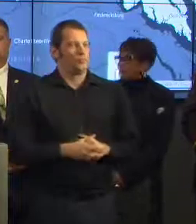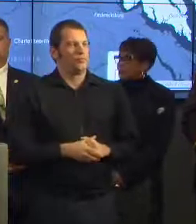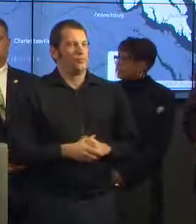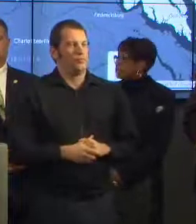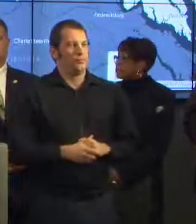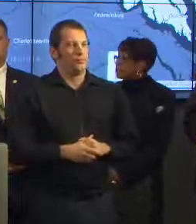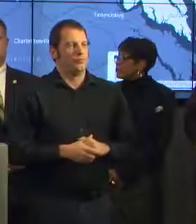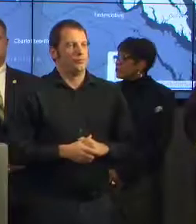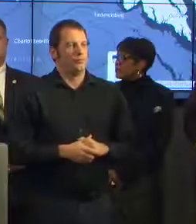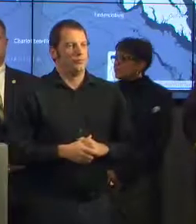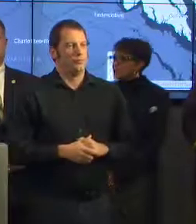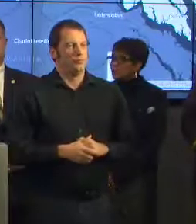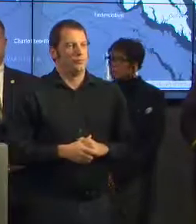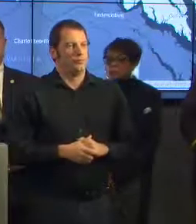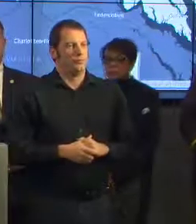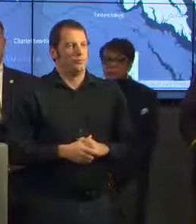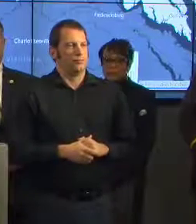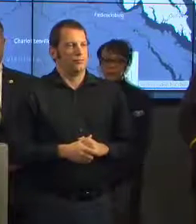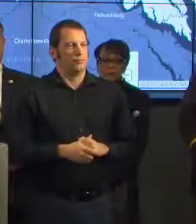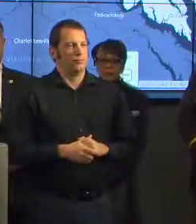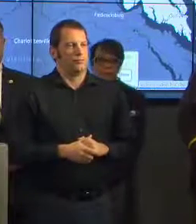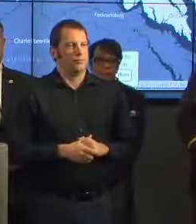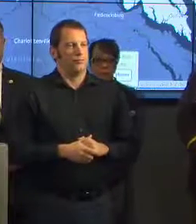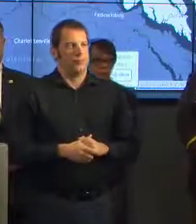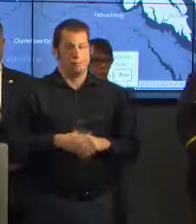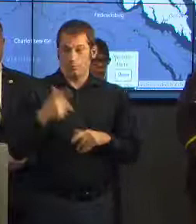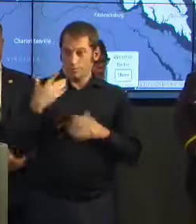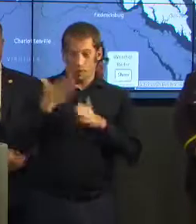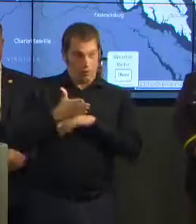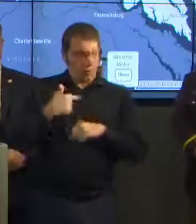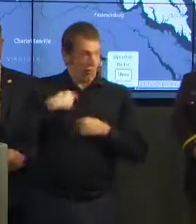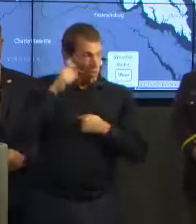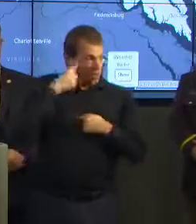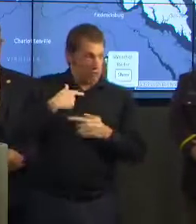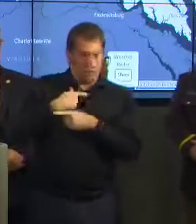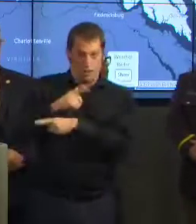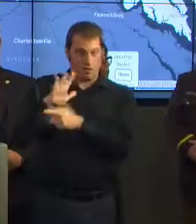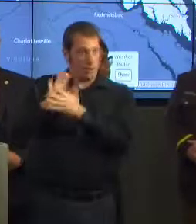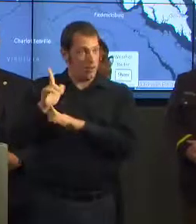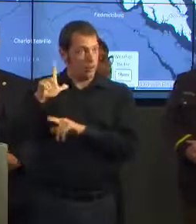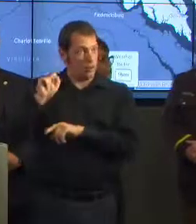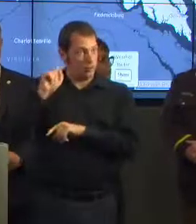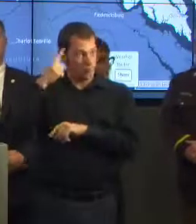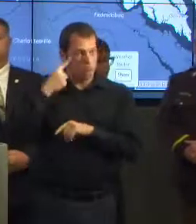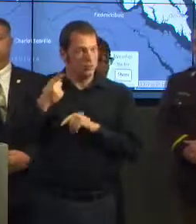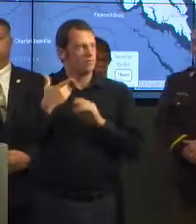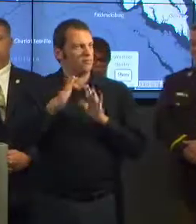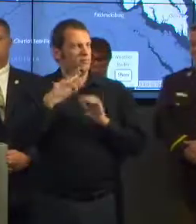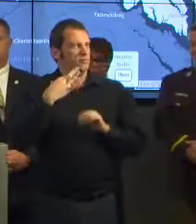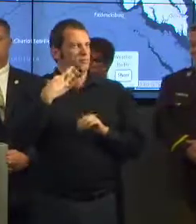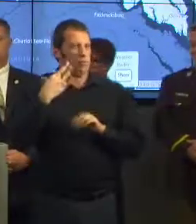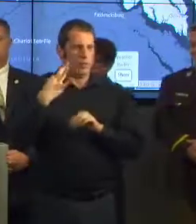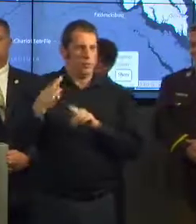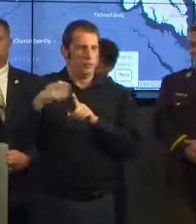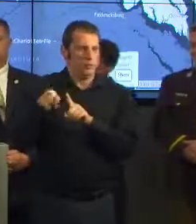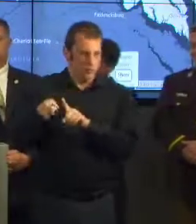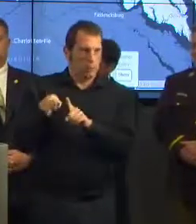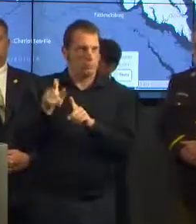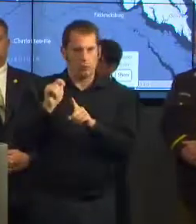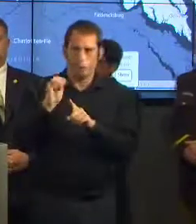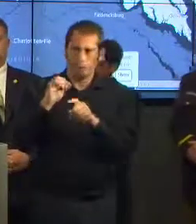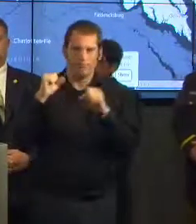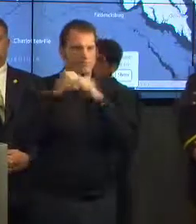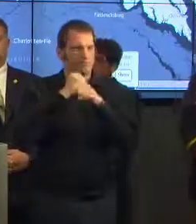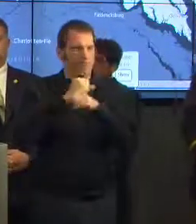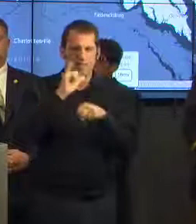I appointed the Lieutenant Governor to head up our administration's effort to combat the heroin and opioid crisis in Maryland, and